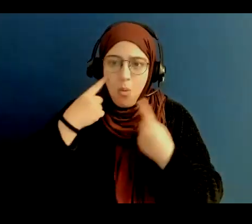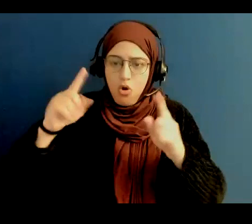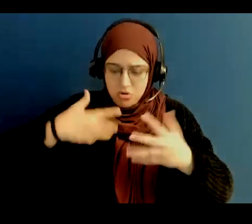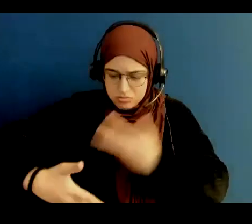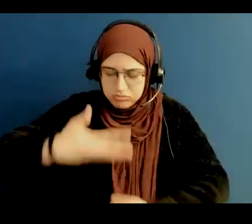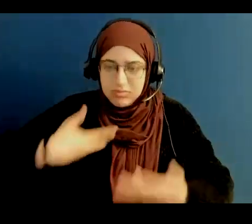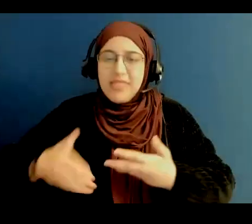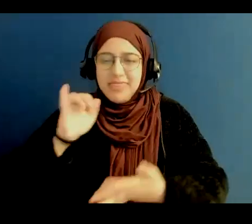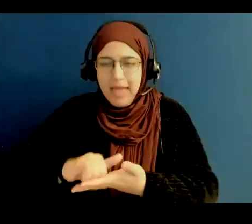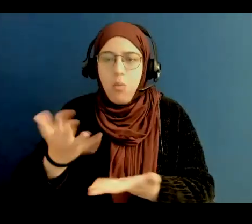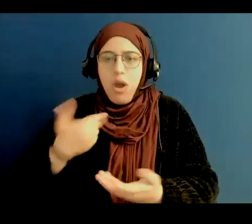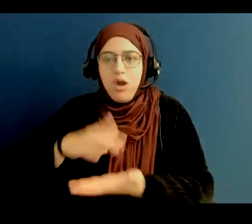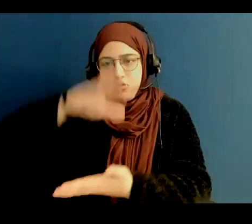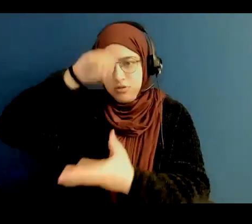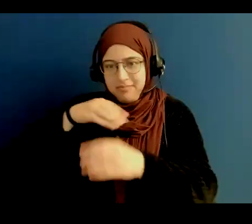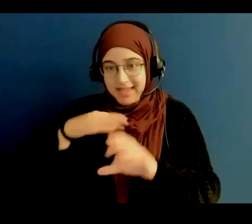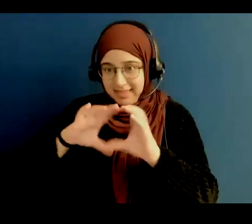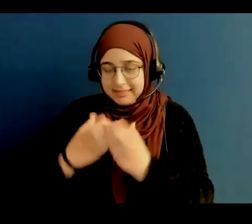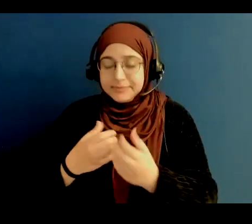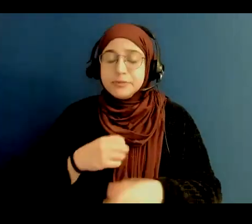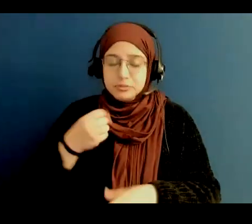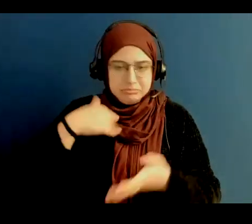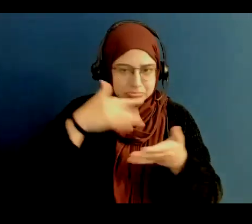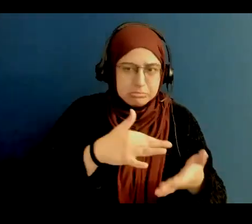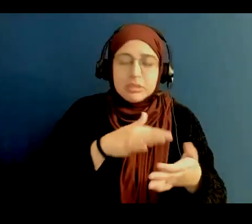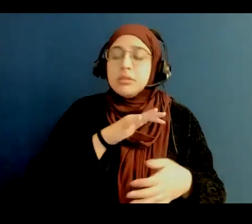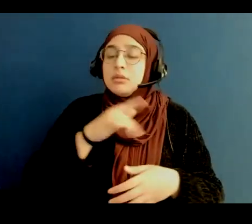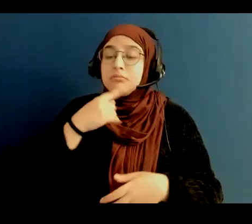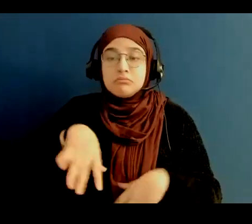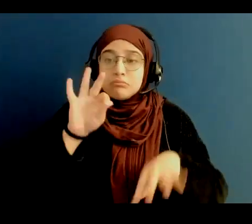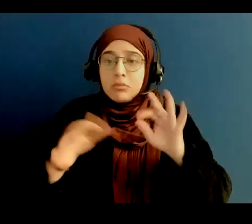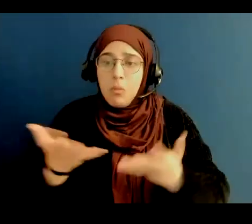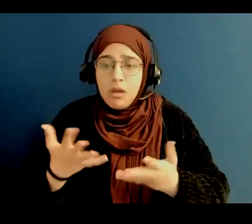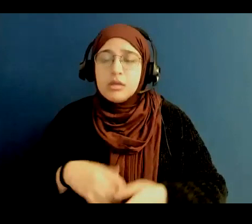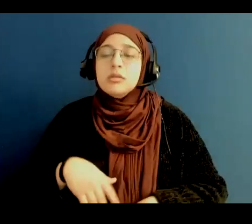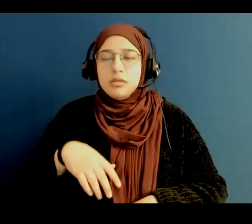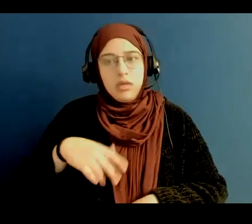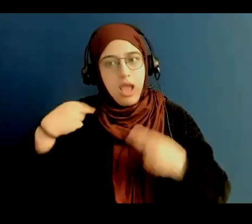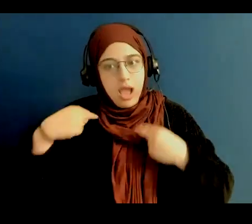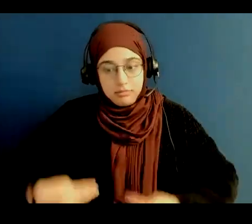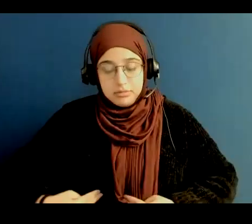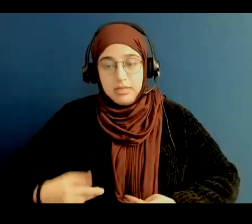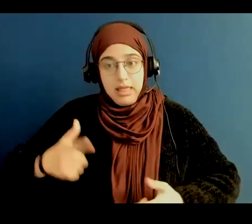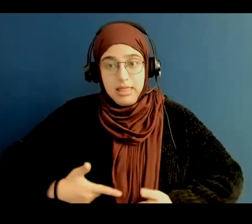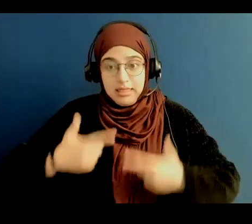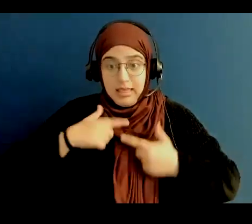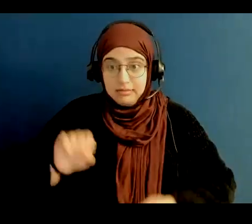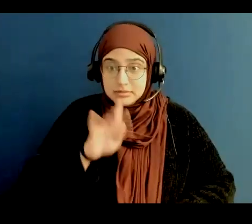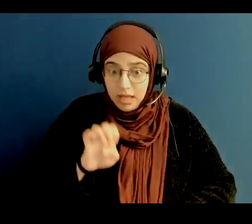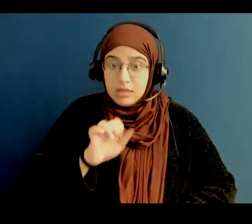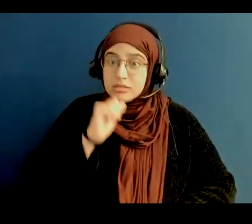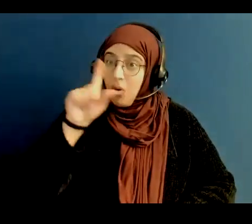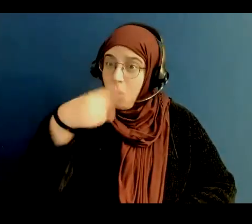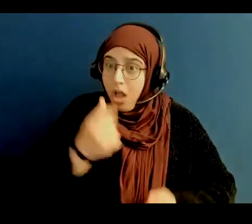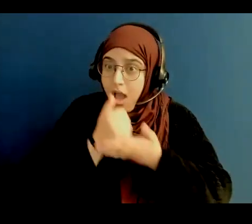course. So having a healthy lifestyle will not only help you physically to feel comfortable, to feel confident, to look